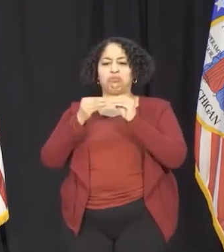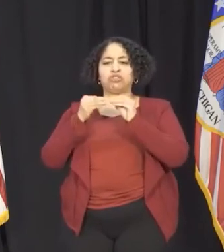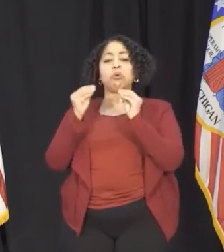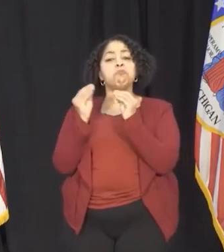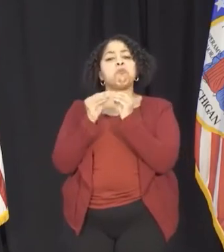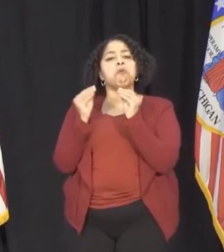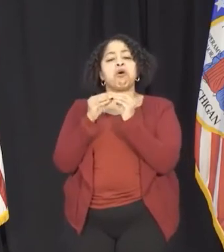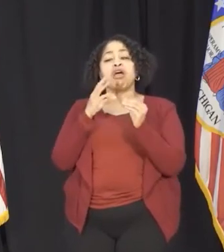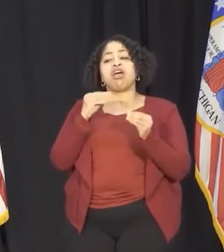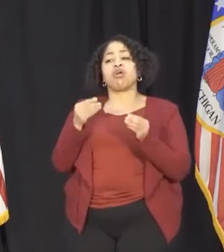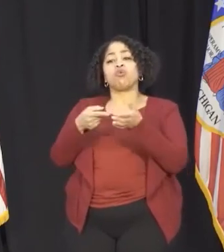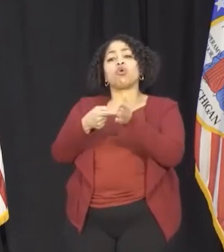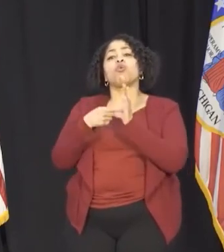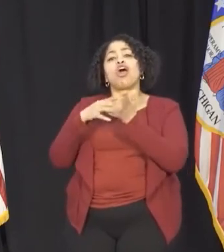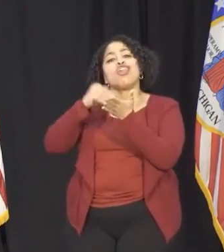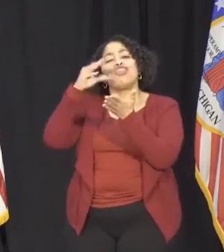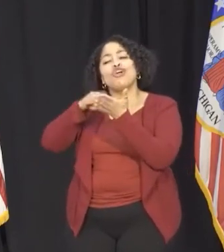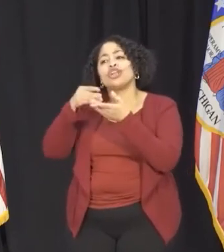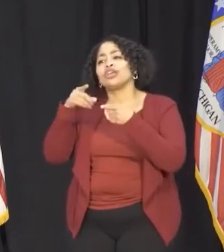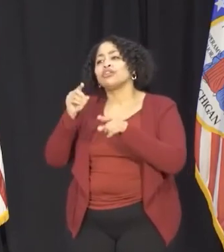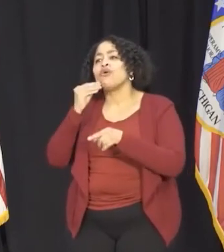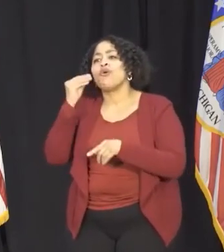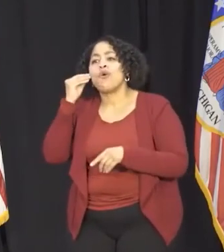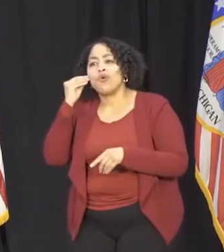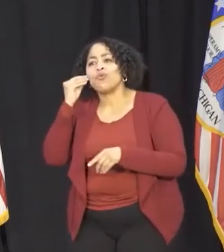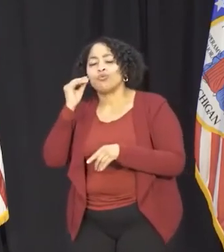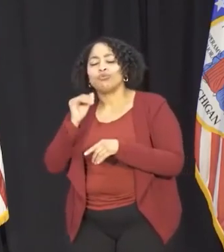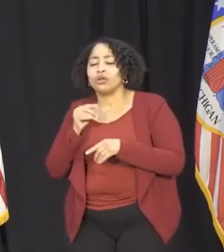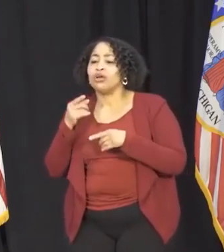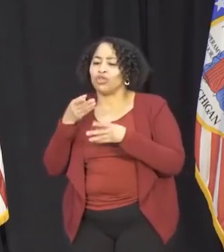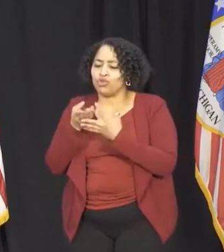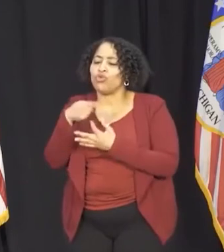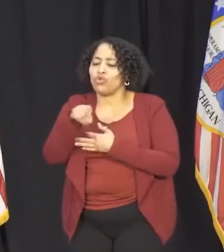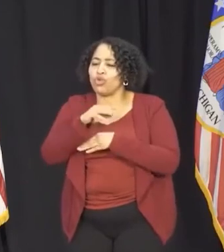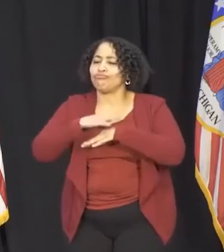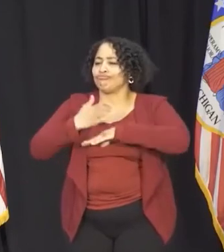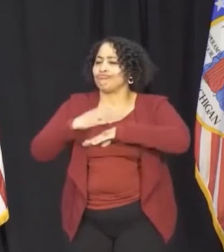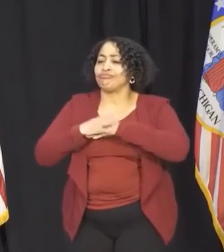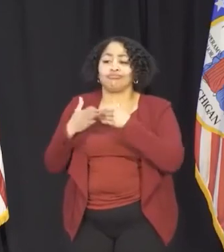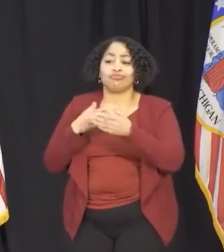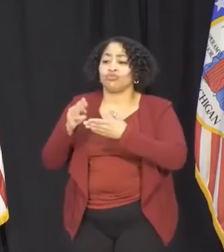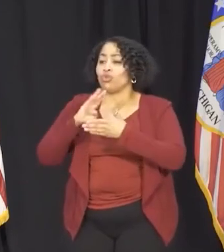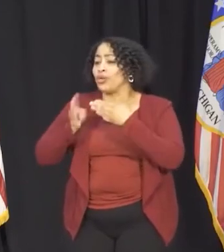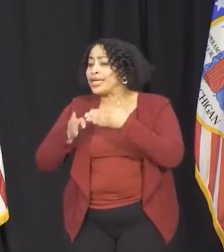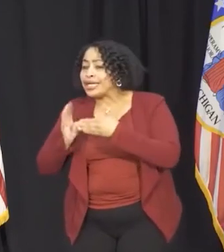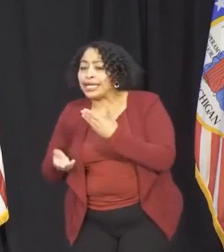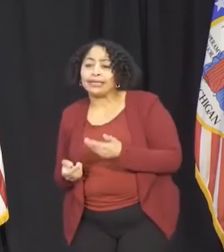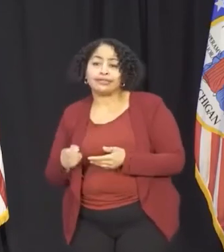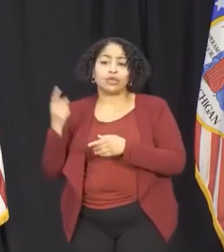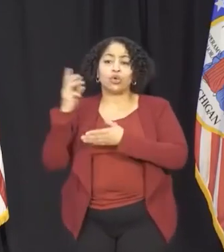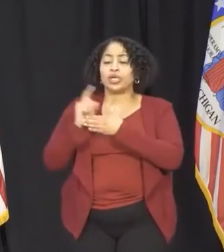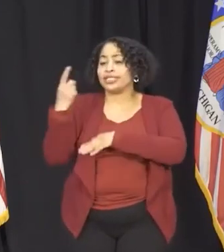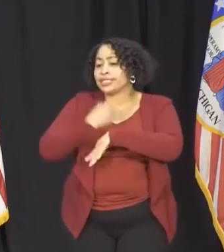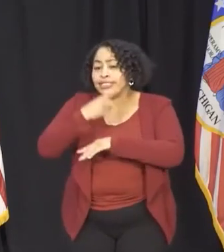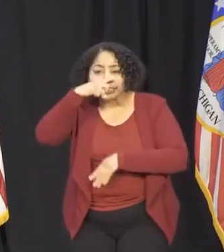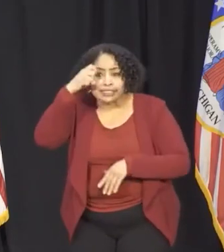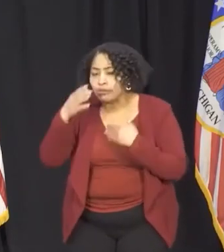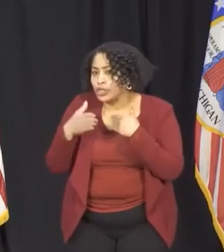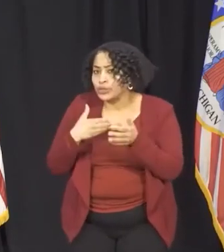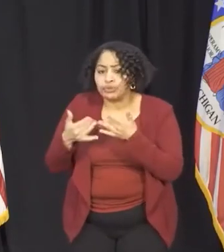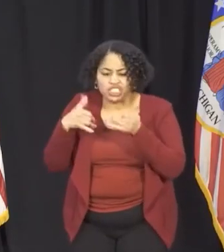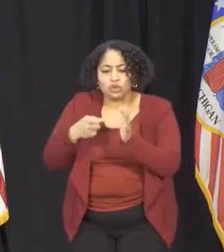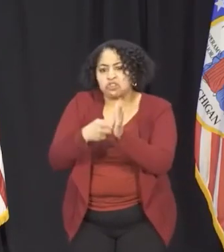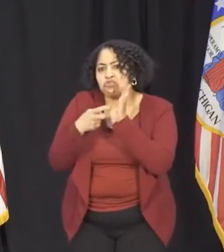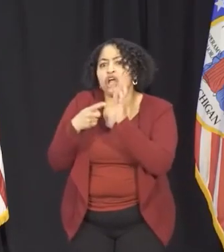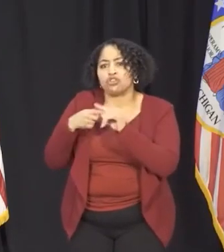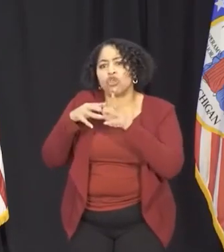require learning to happen at home through the devices, whether that's on weekdays, weekends, summer. So this is